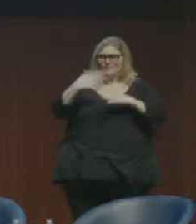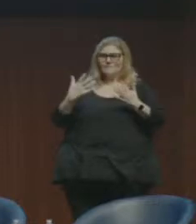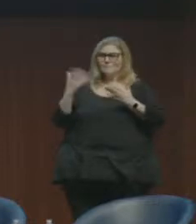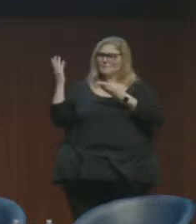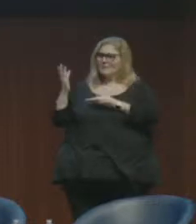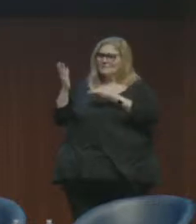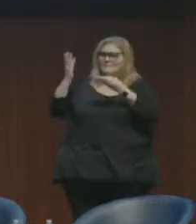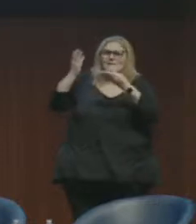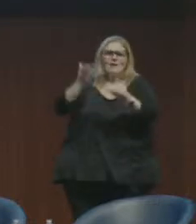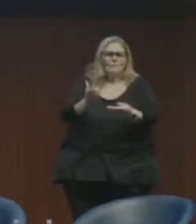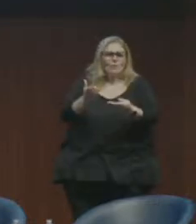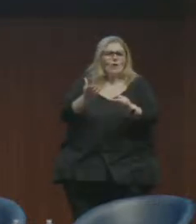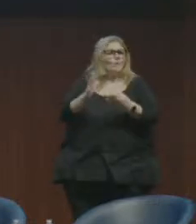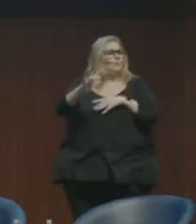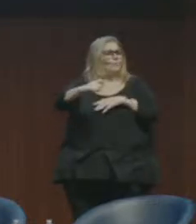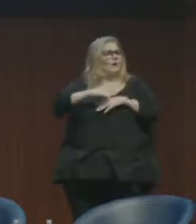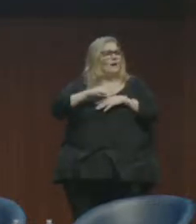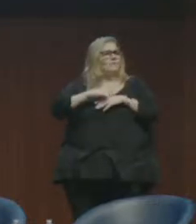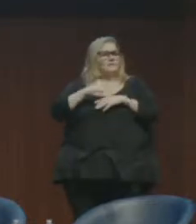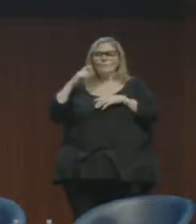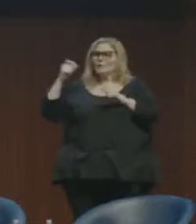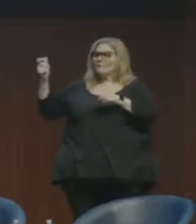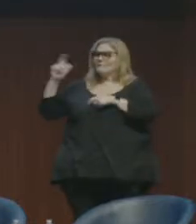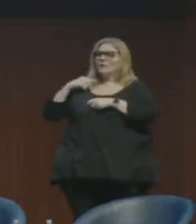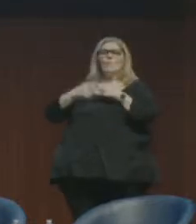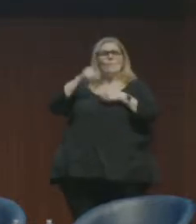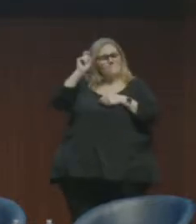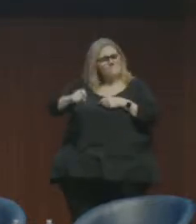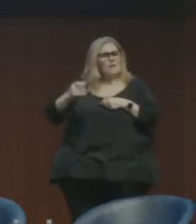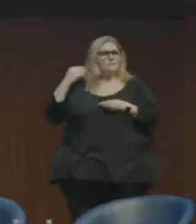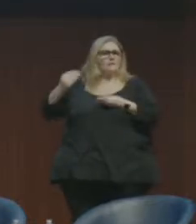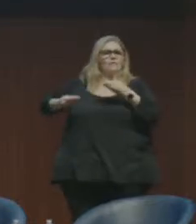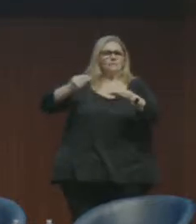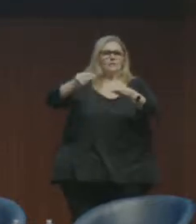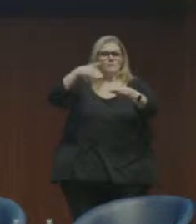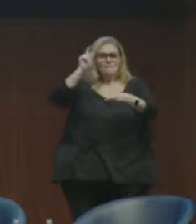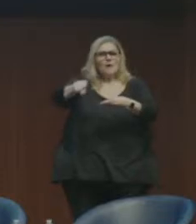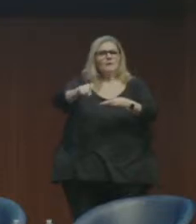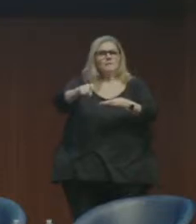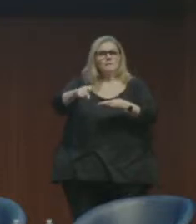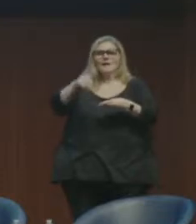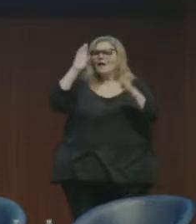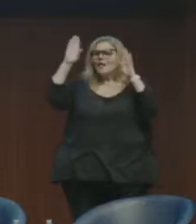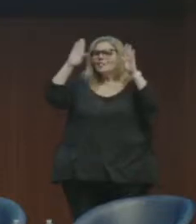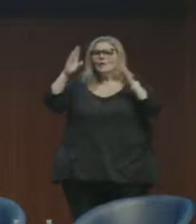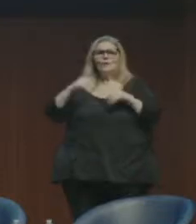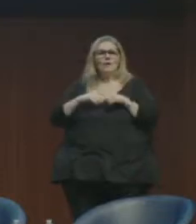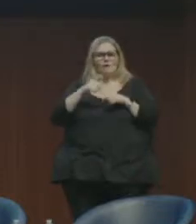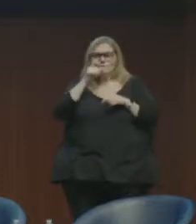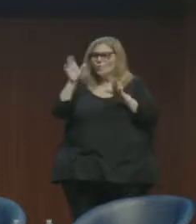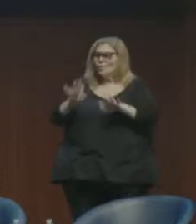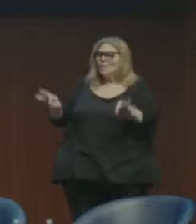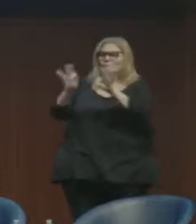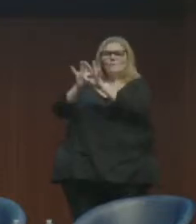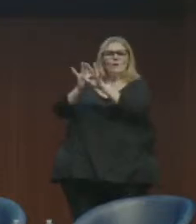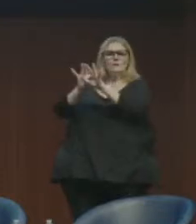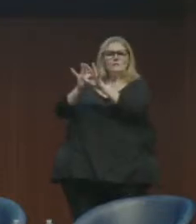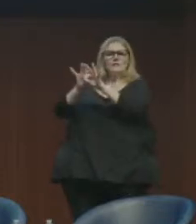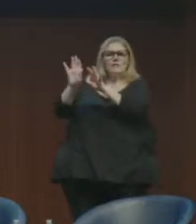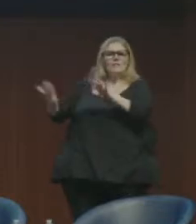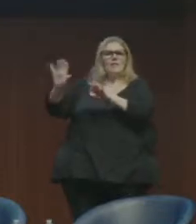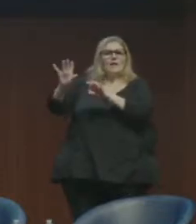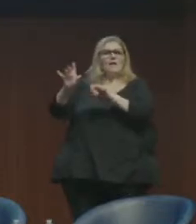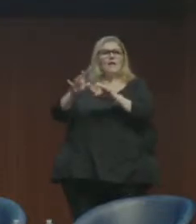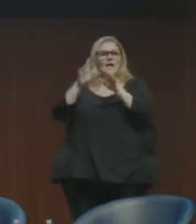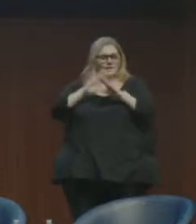on. And when we get time to stand and carry on, we must carry on. Hello, for who it matters, whom it matters,